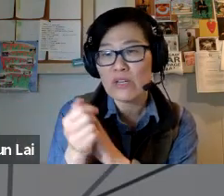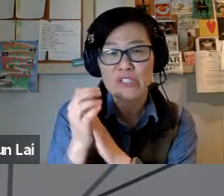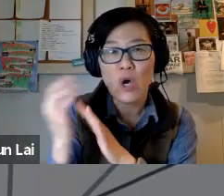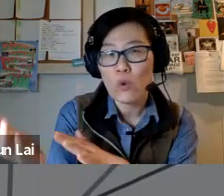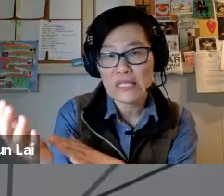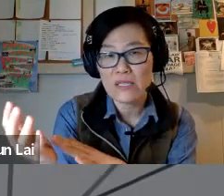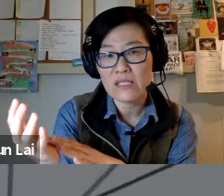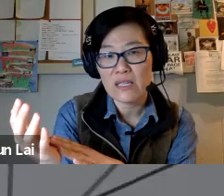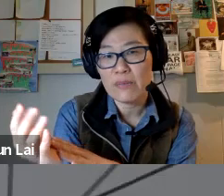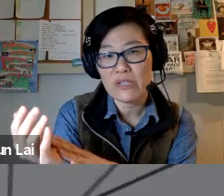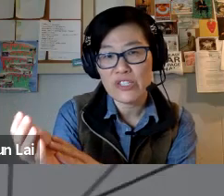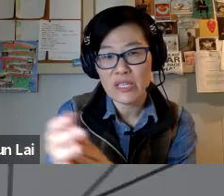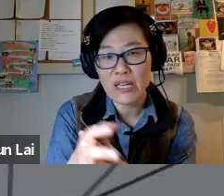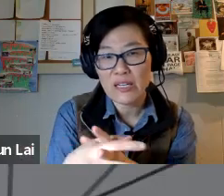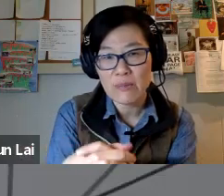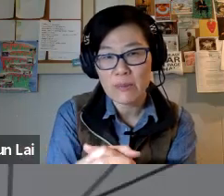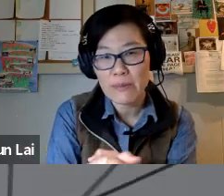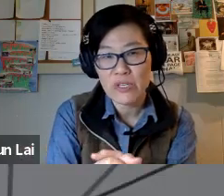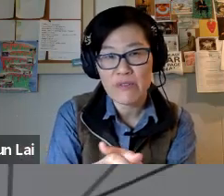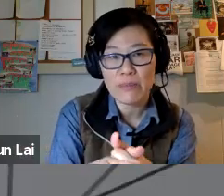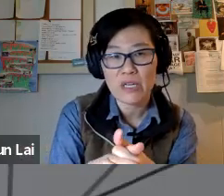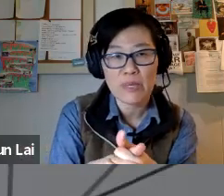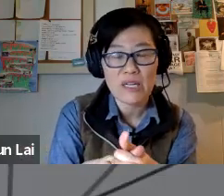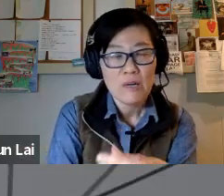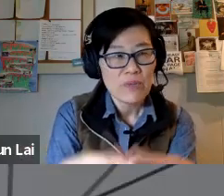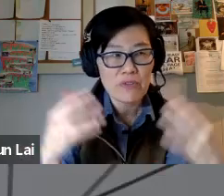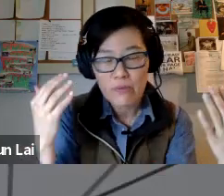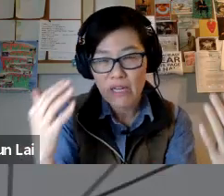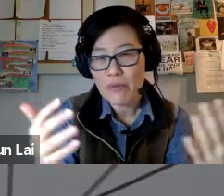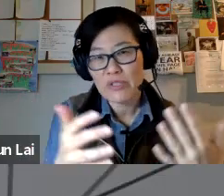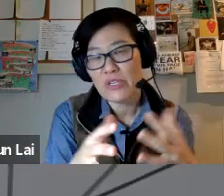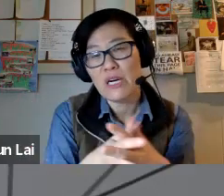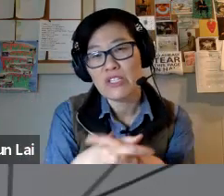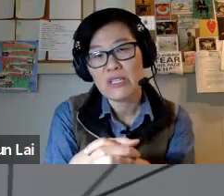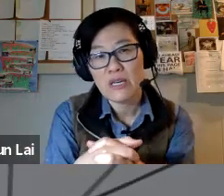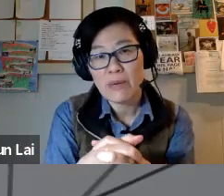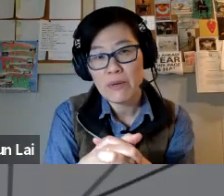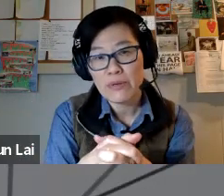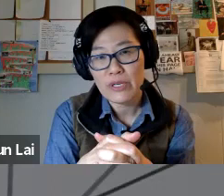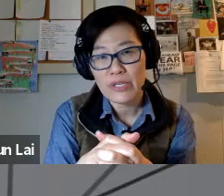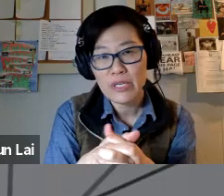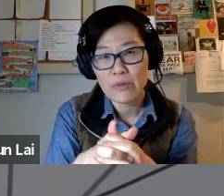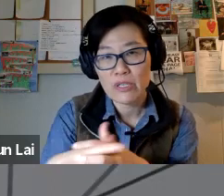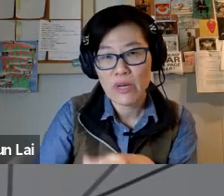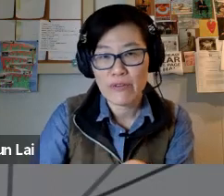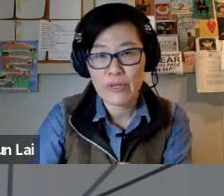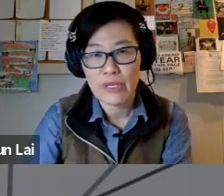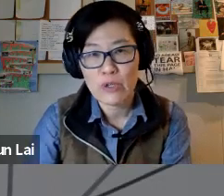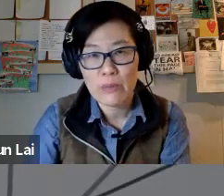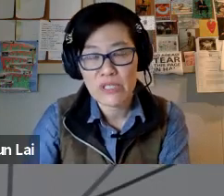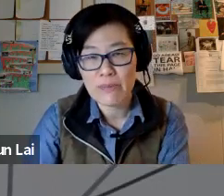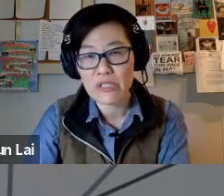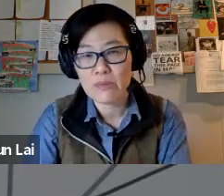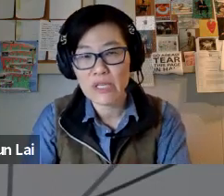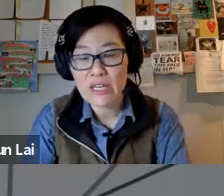the writer doesn't always list the particular agent that aided them in the publishing of that book. But if you love a book so much, it might be a really good way for you to look